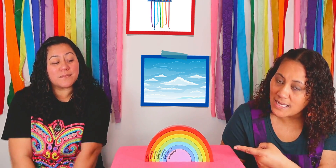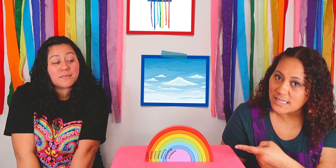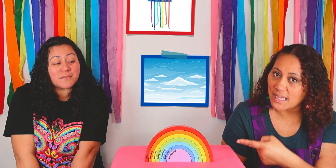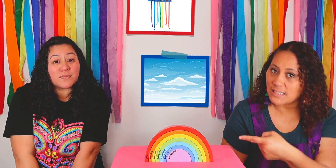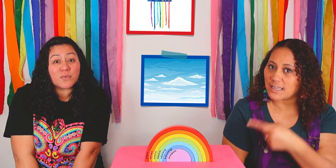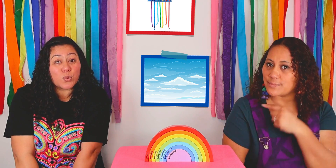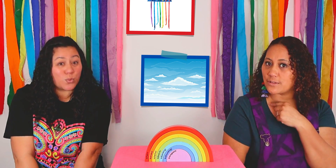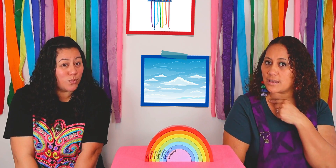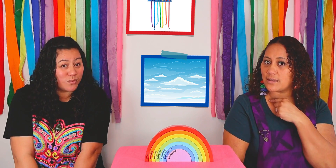Māori colour names on there.